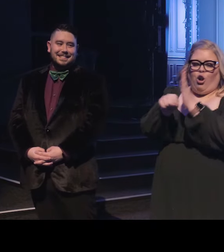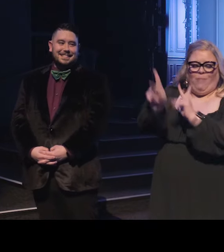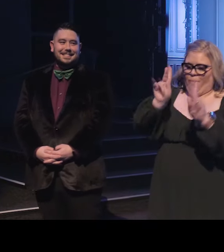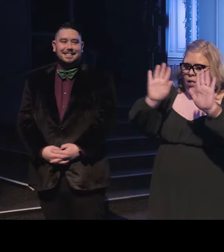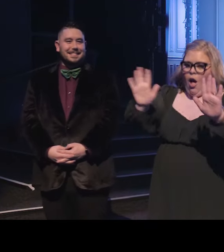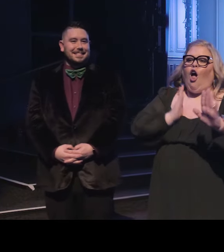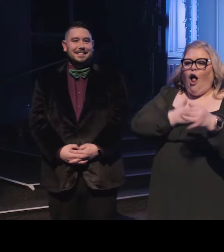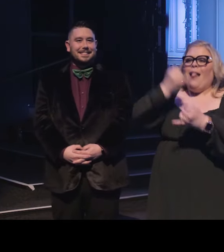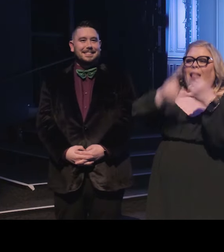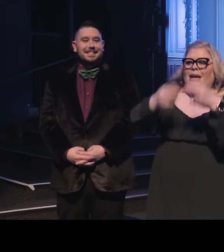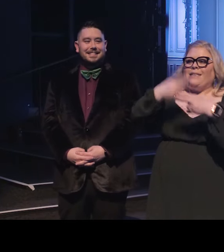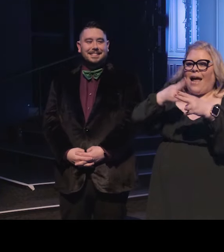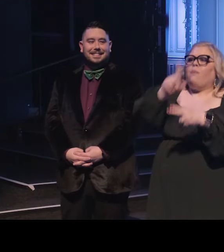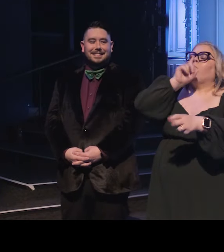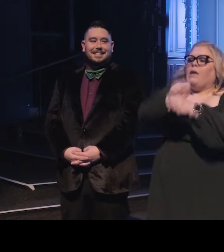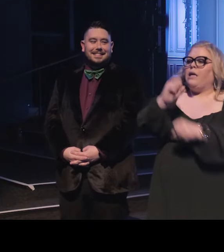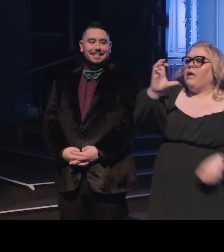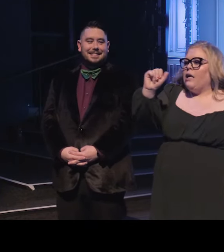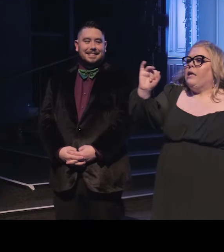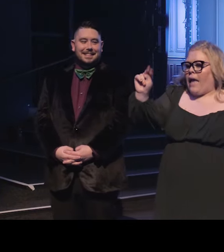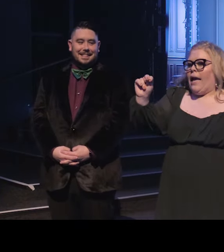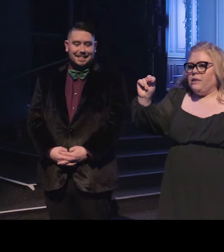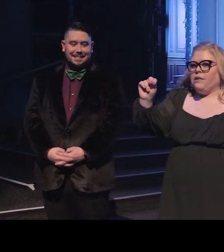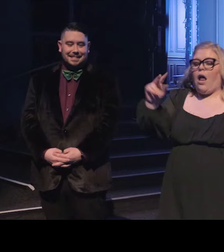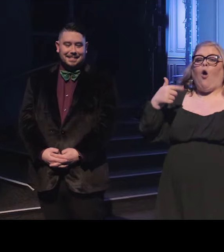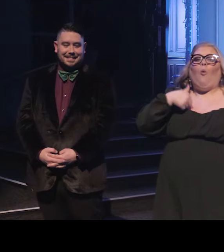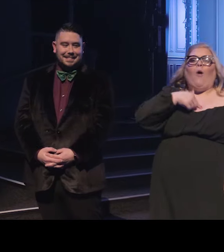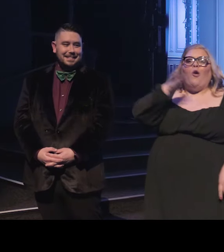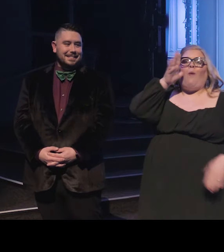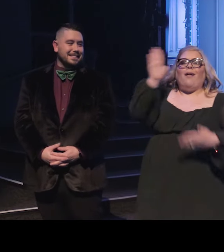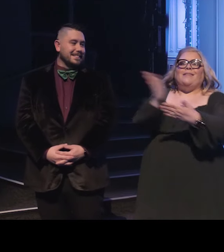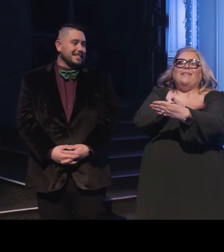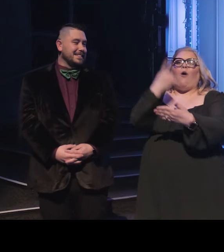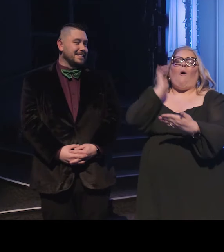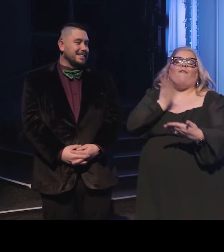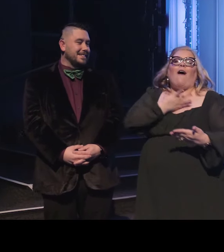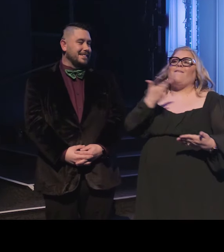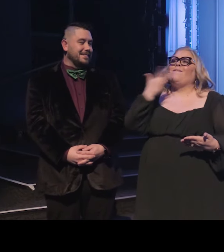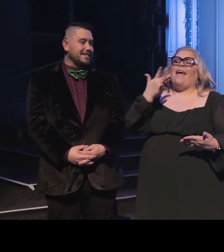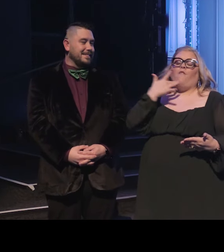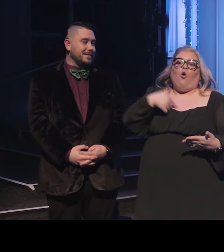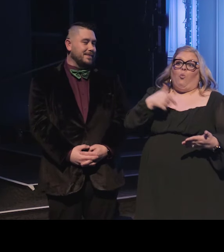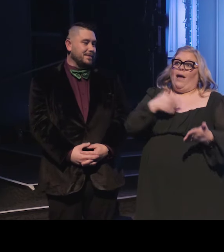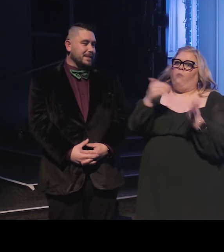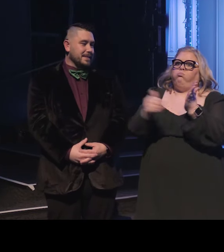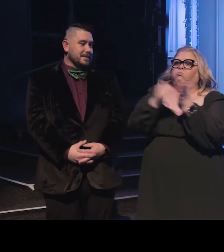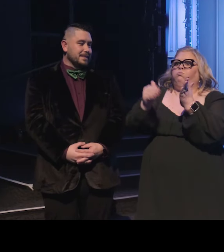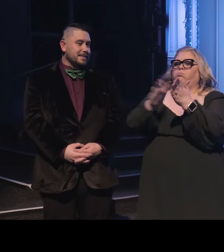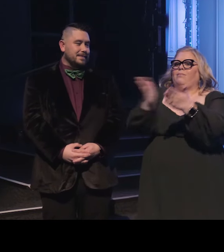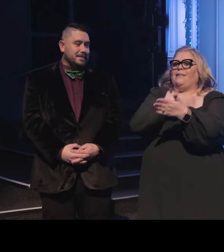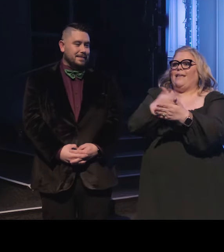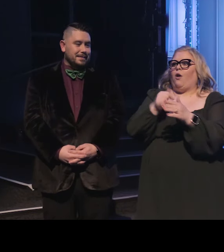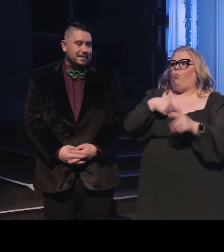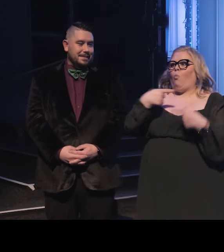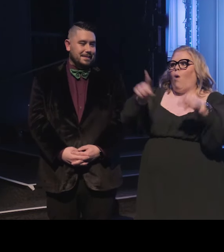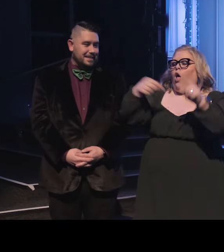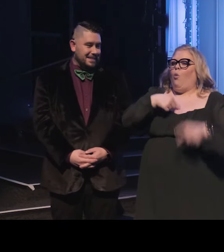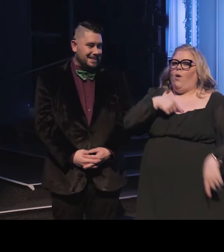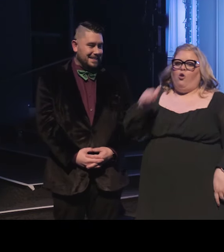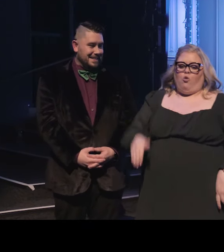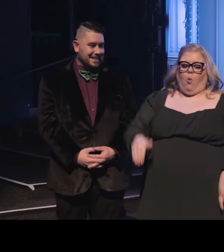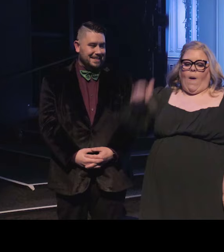I'm excited. We're going to play you one of our favorite Christmas songs. It's some that we would sing constantly growing up. And I'm not